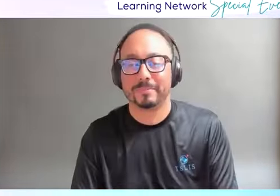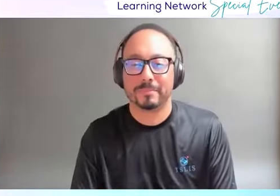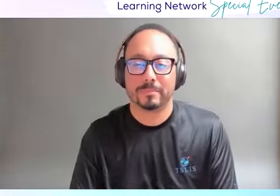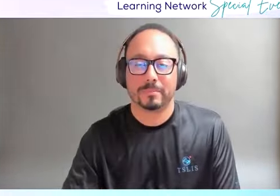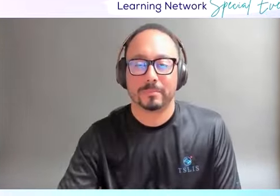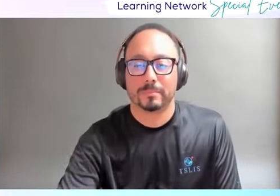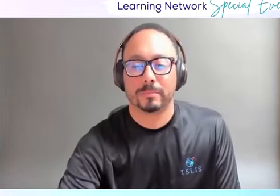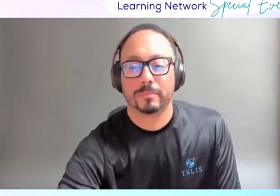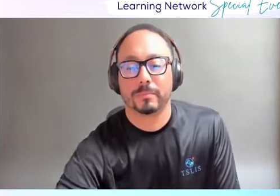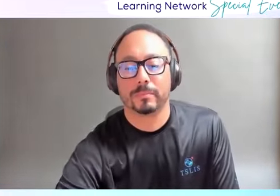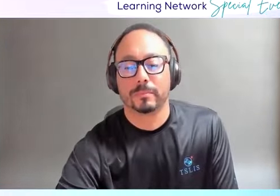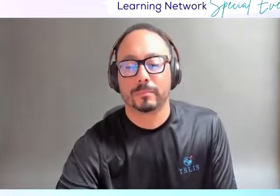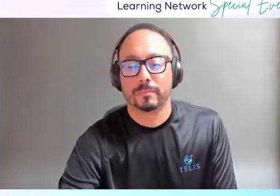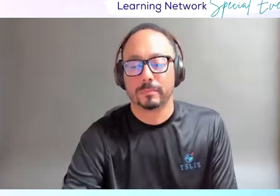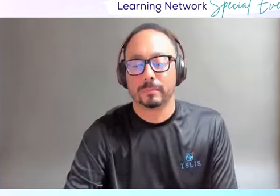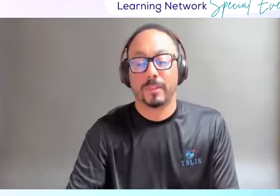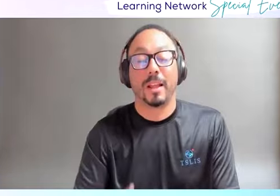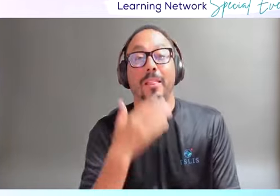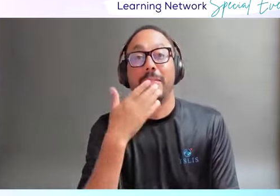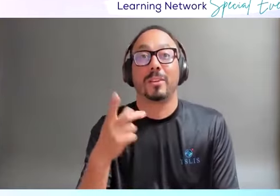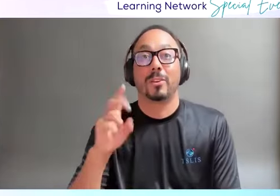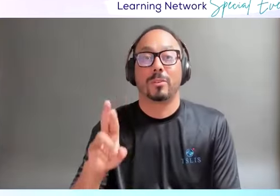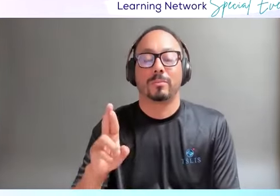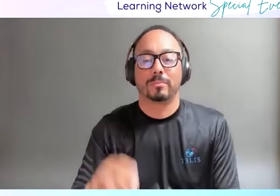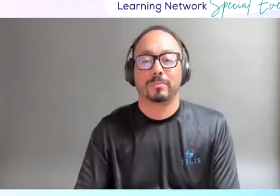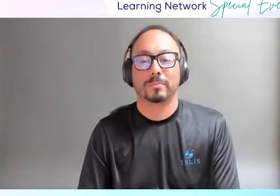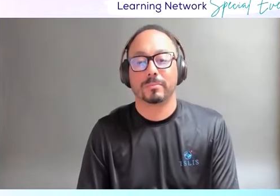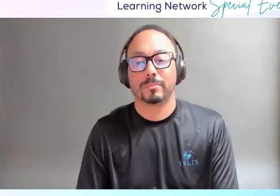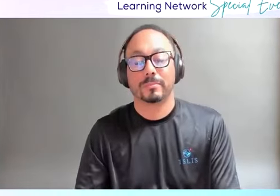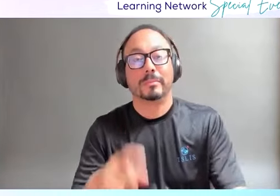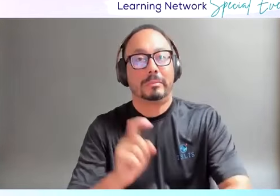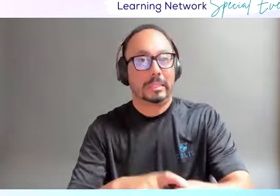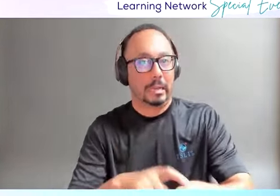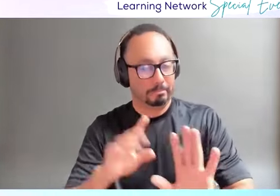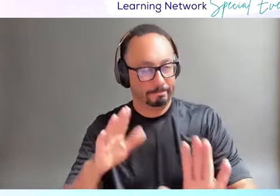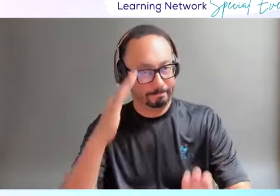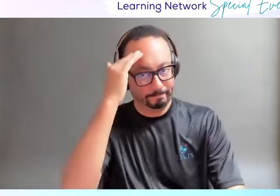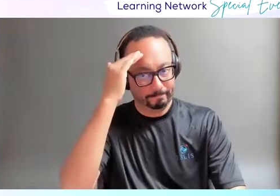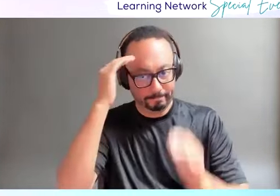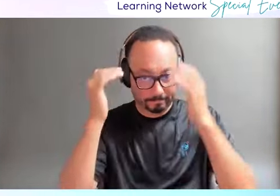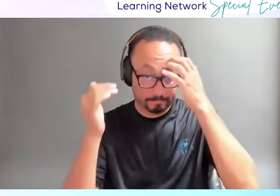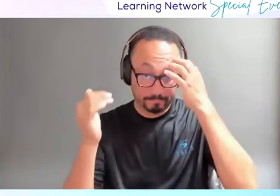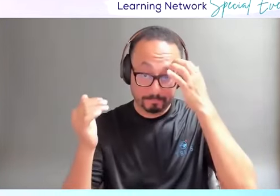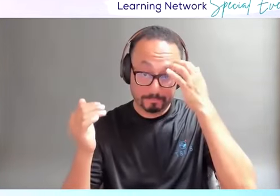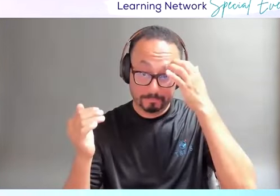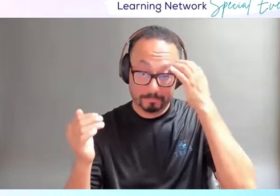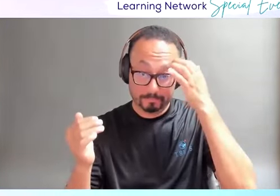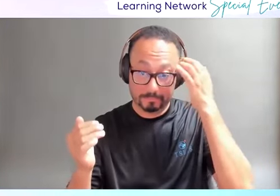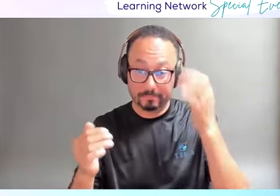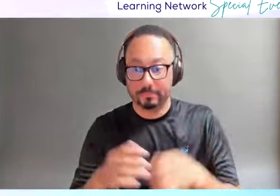Thank you, Dr. Greaves. So I am mindful of the time. We will likely only have time now for